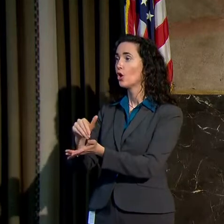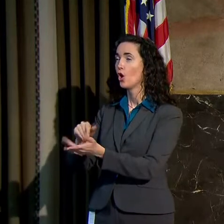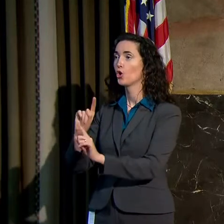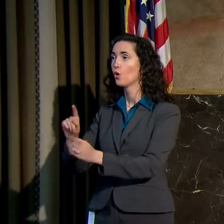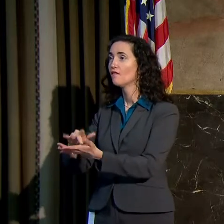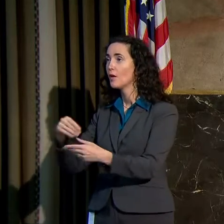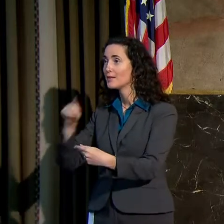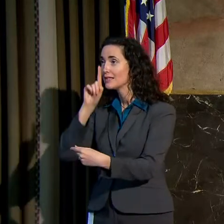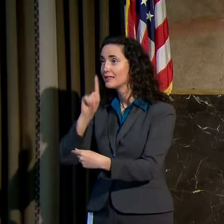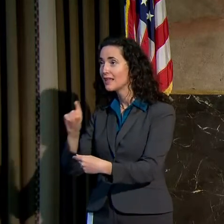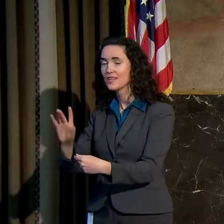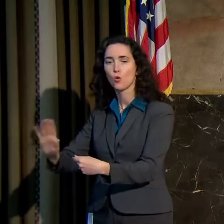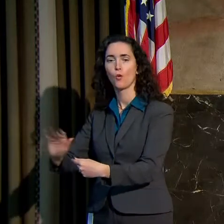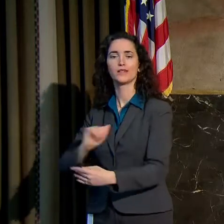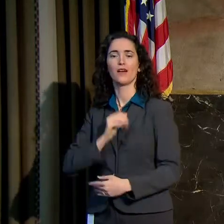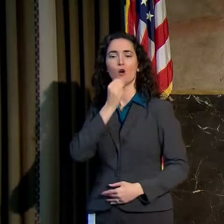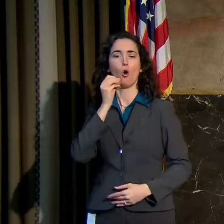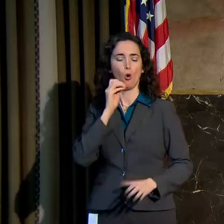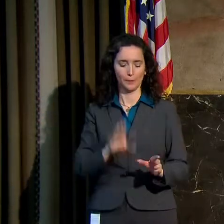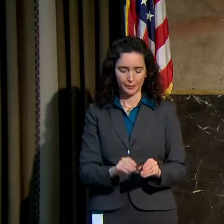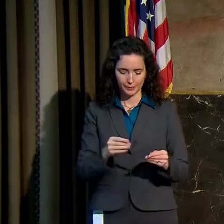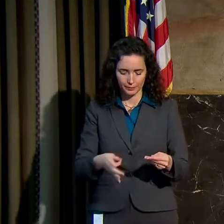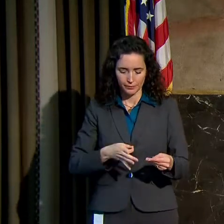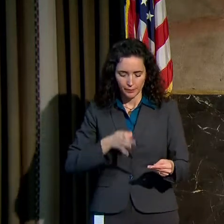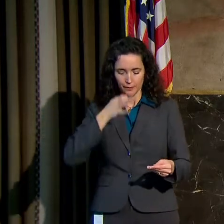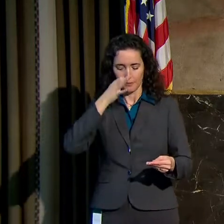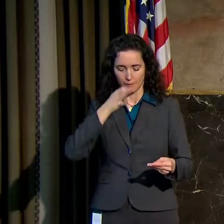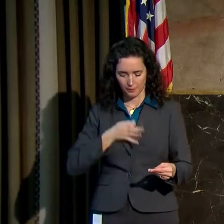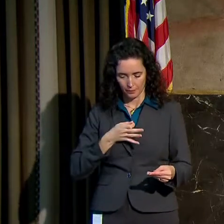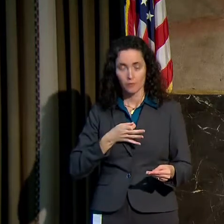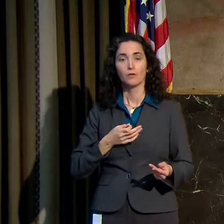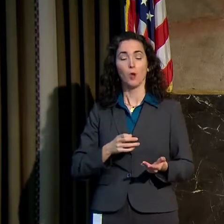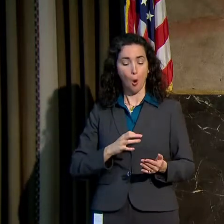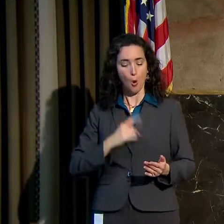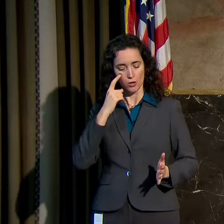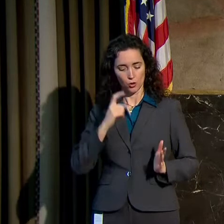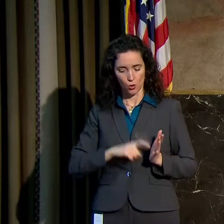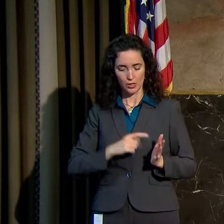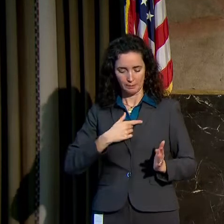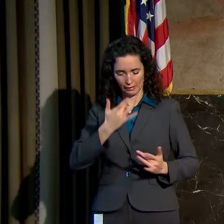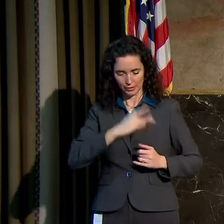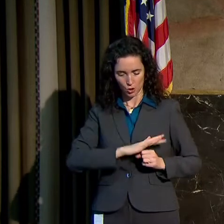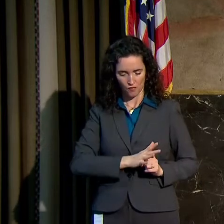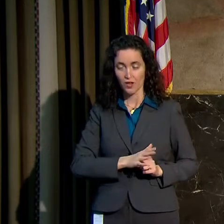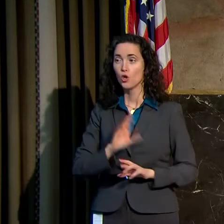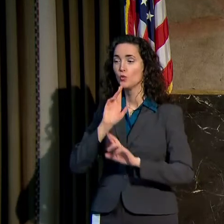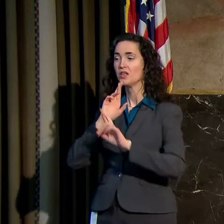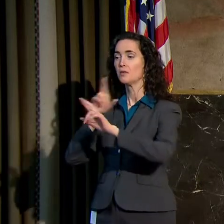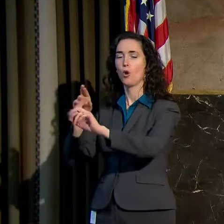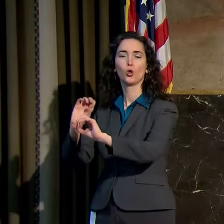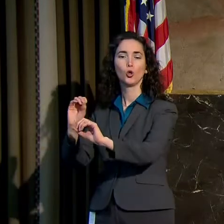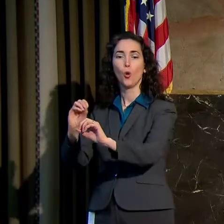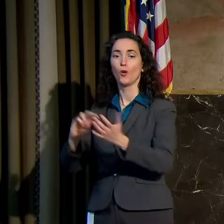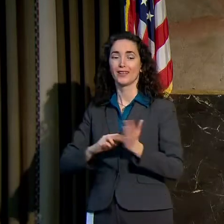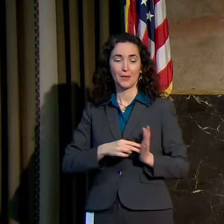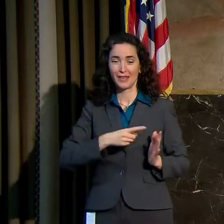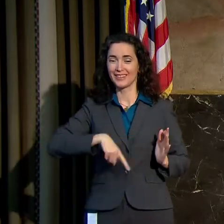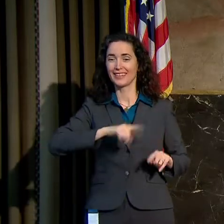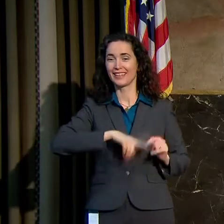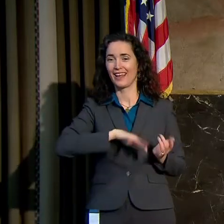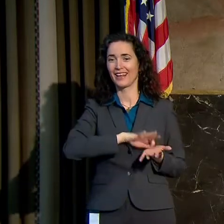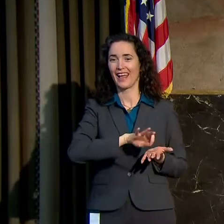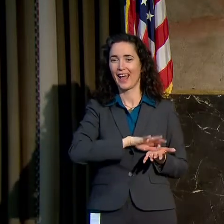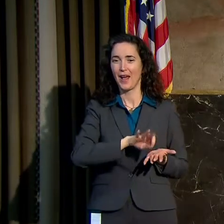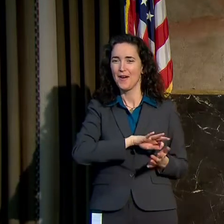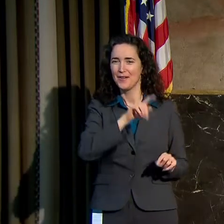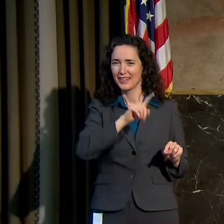home and they're not reporting, and so that's not being captured. So we know that well in